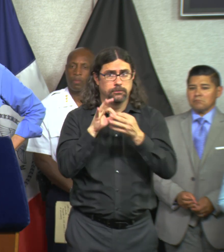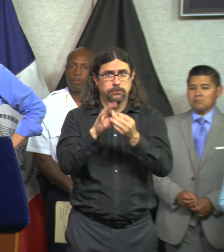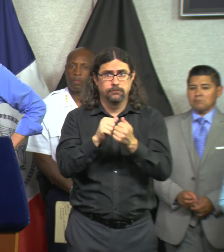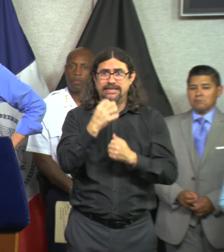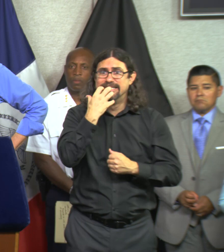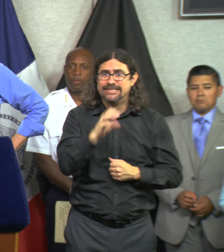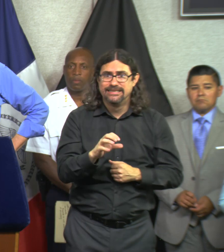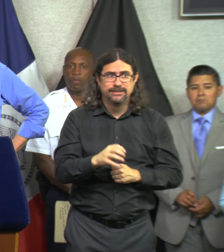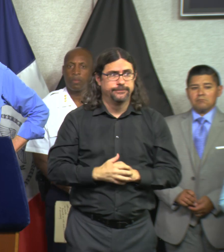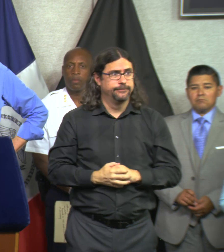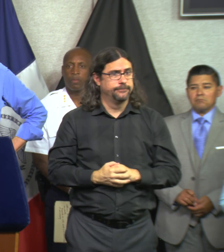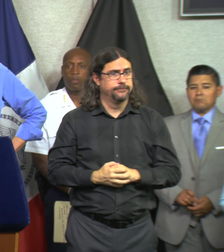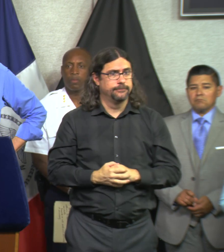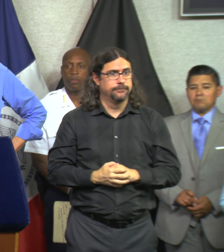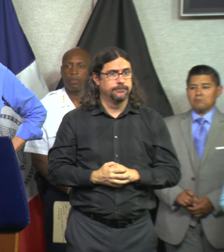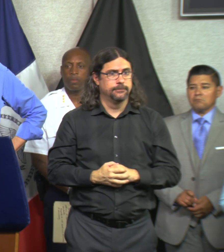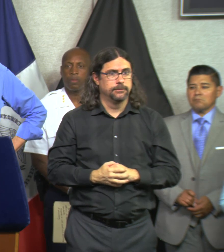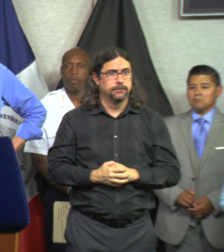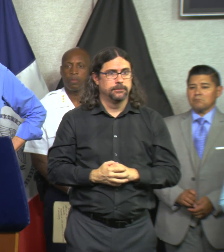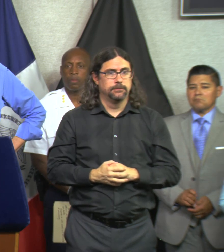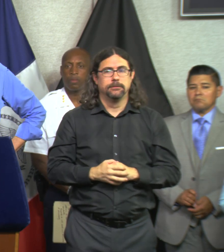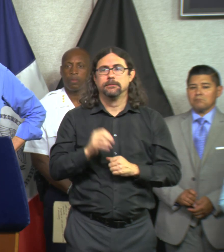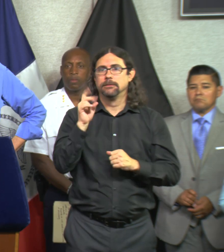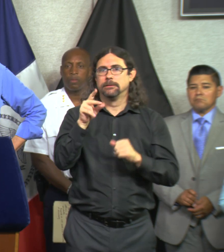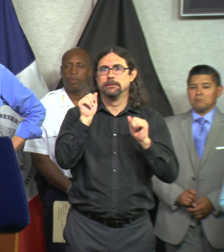other topics. Any other topics?